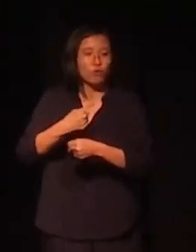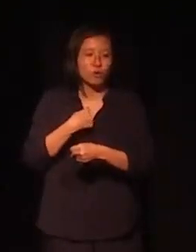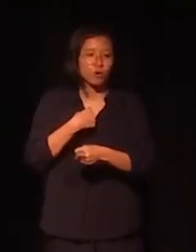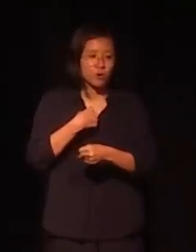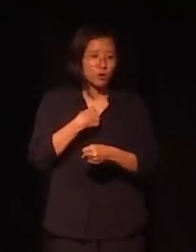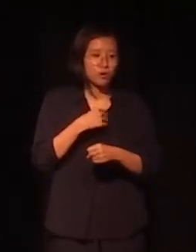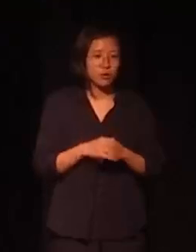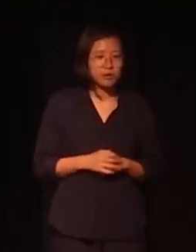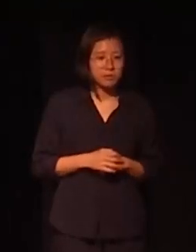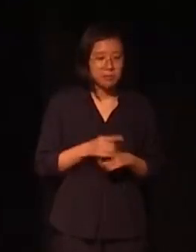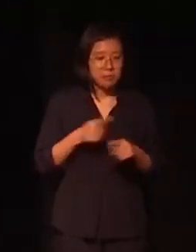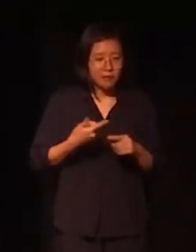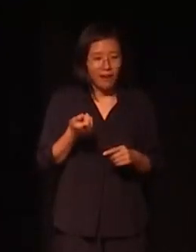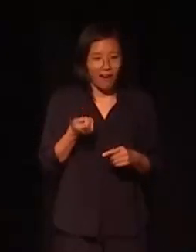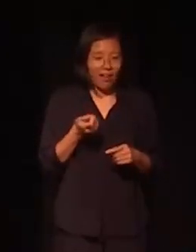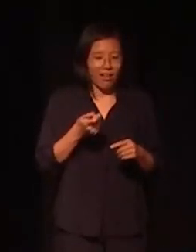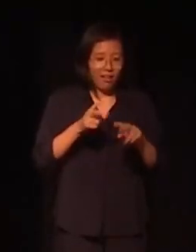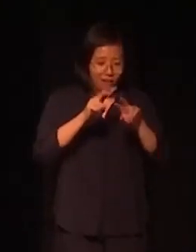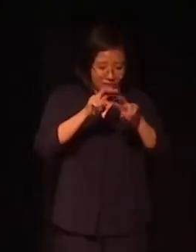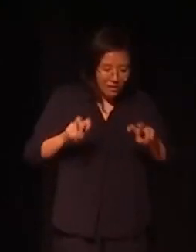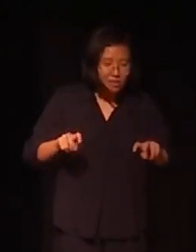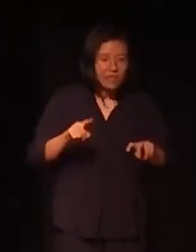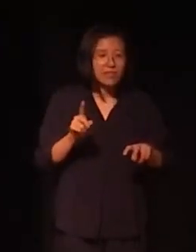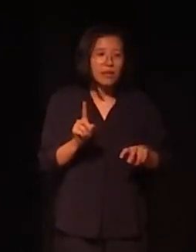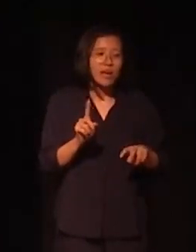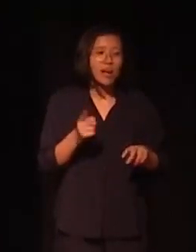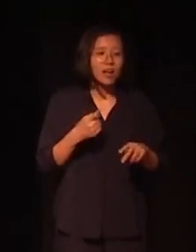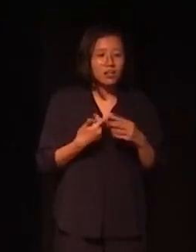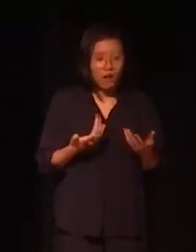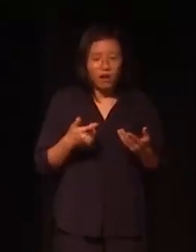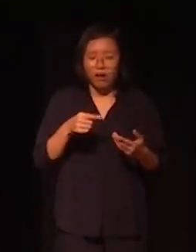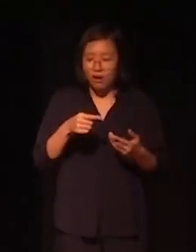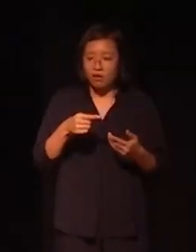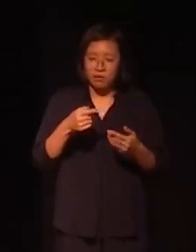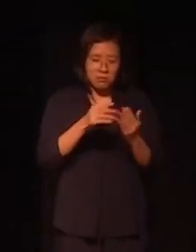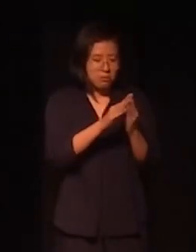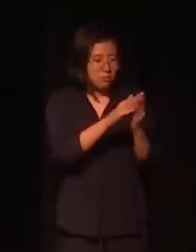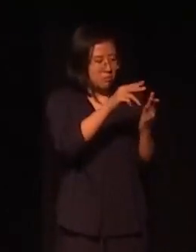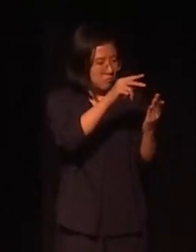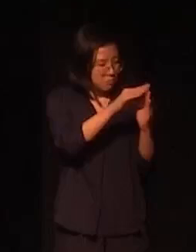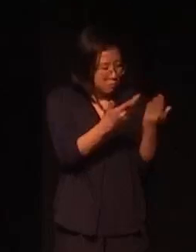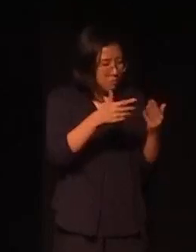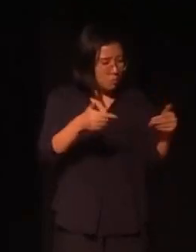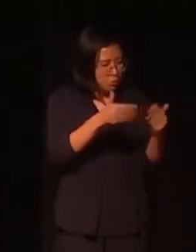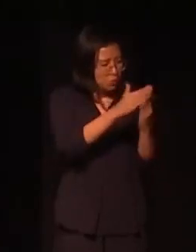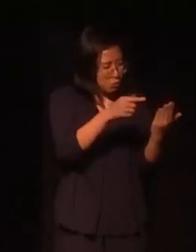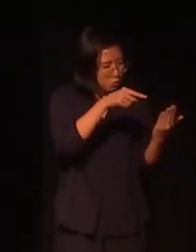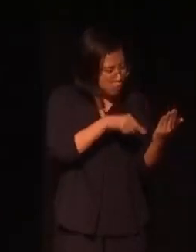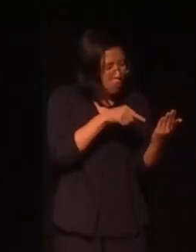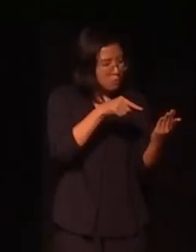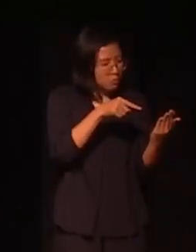we simply have to analyze the sentences in adjectives, in recipes, and come up with